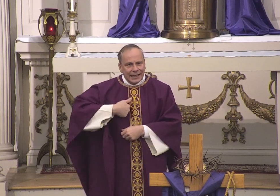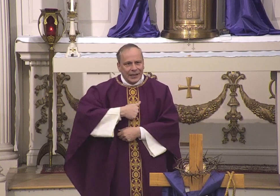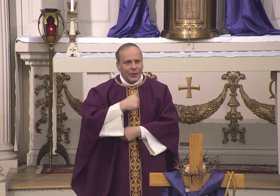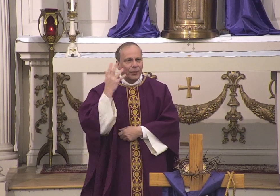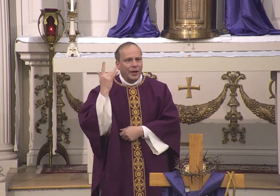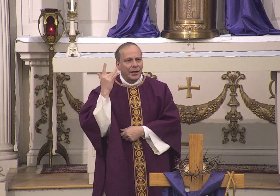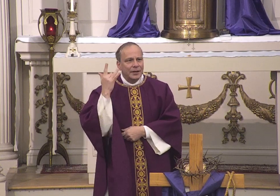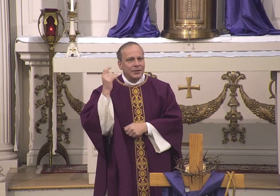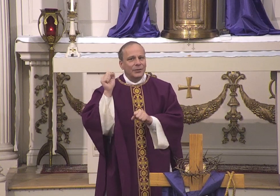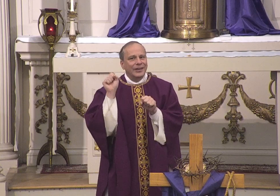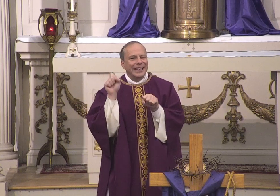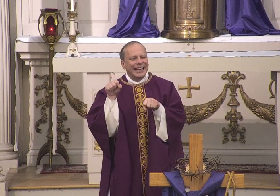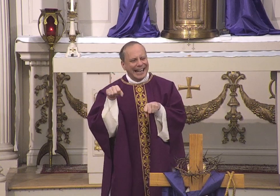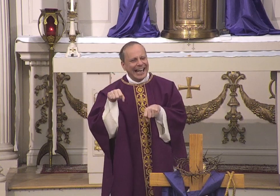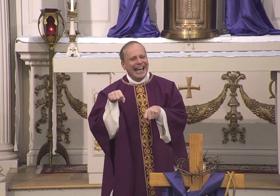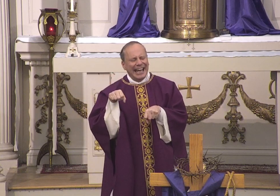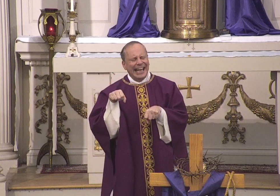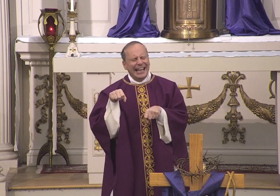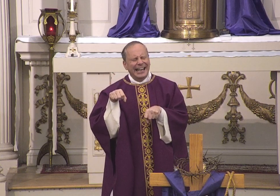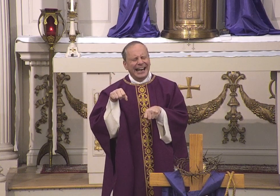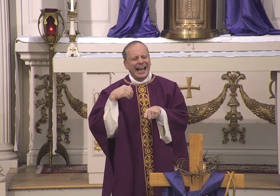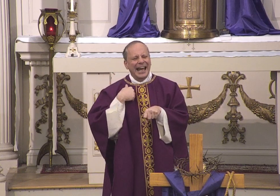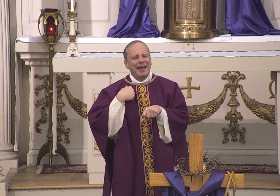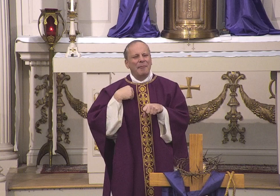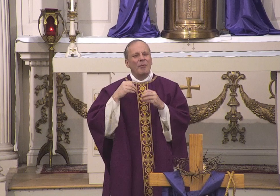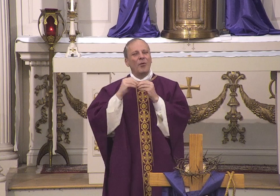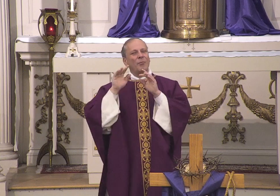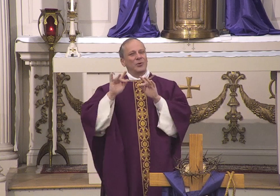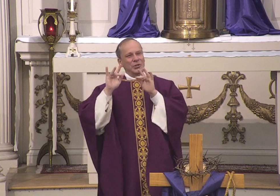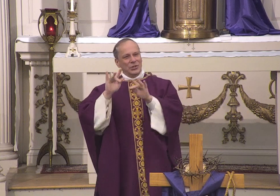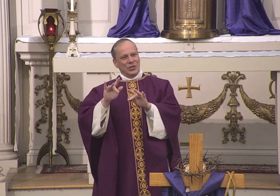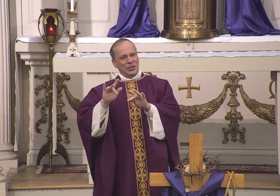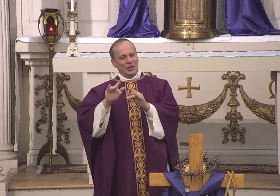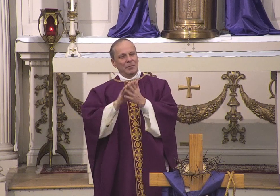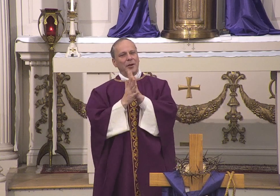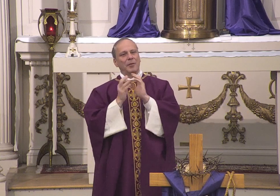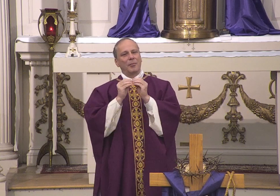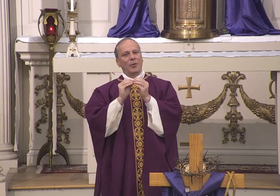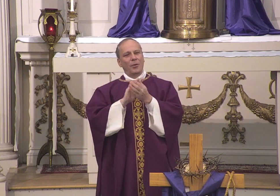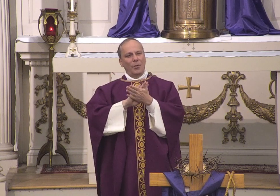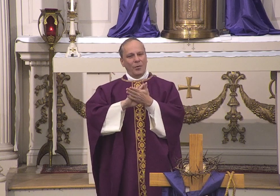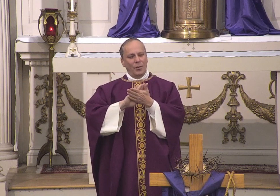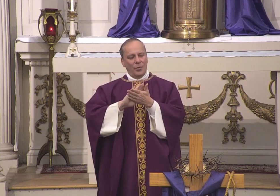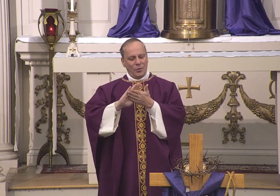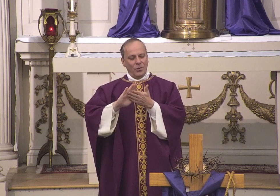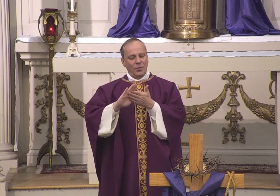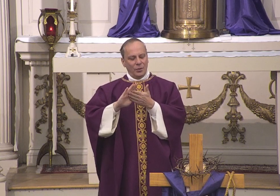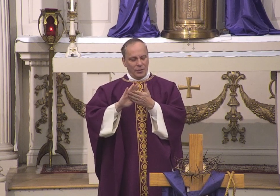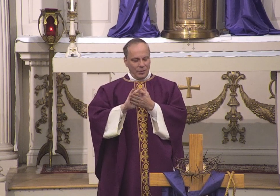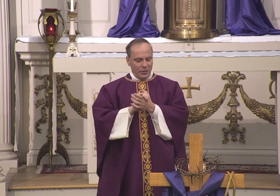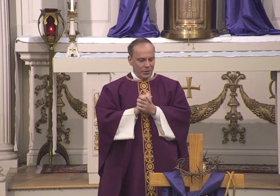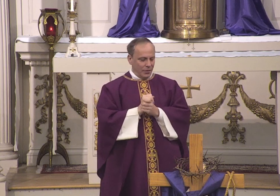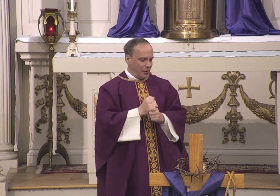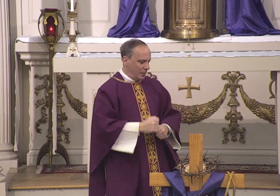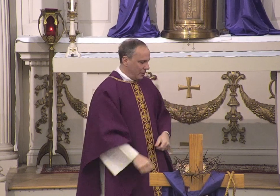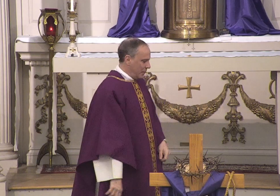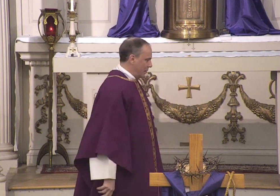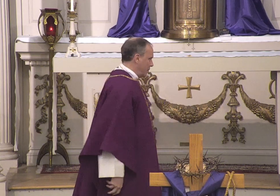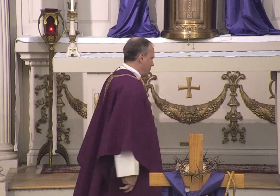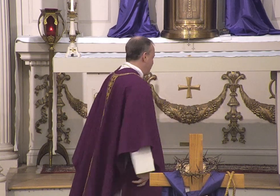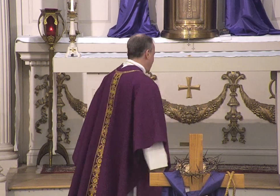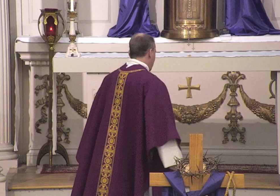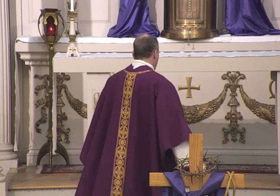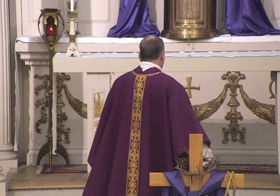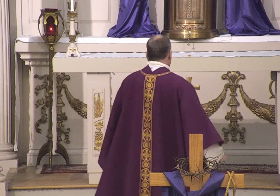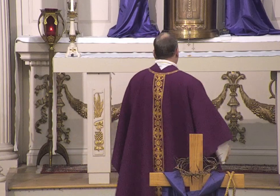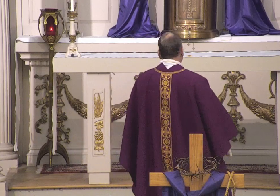So we should be eager to find more sins within ourselves, because that means it will lead to more mercy of God and